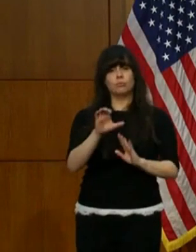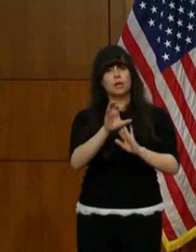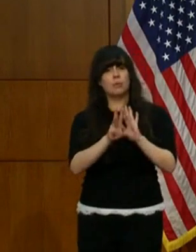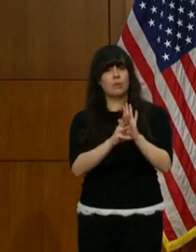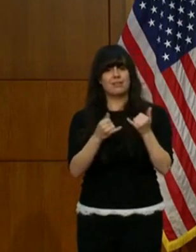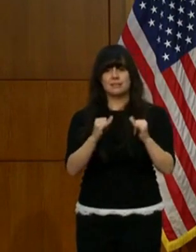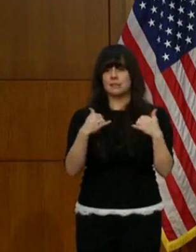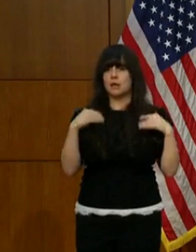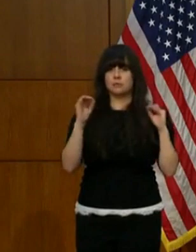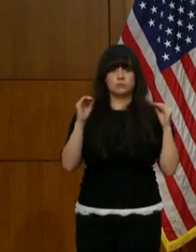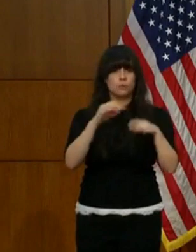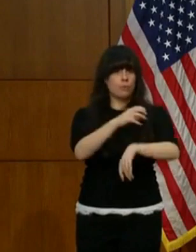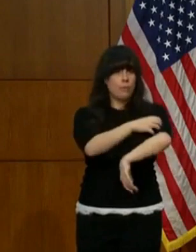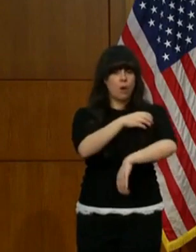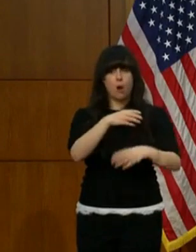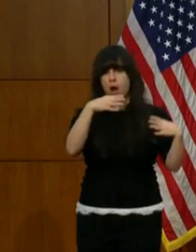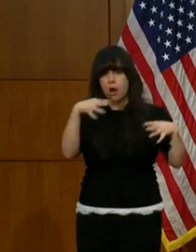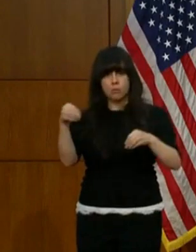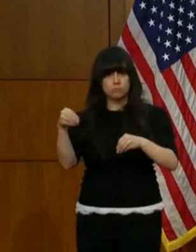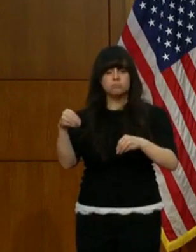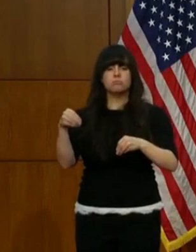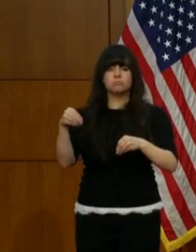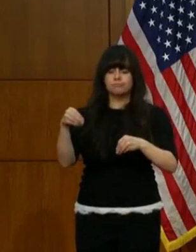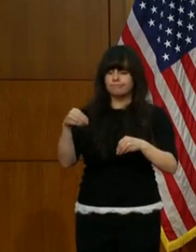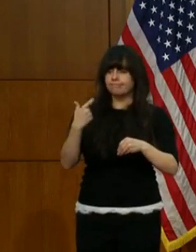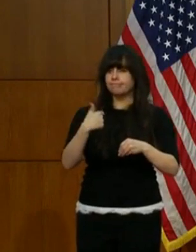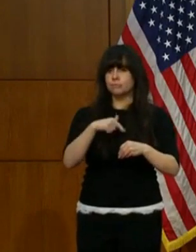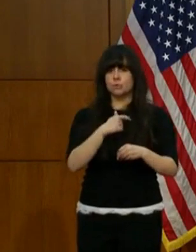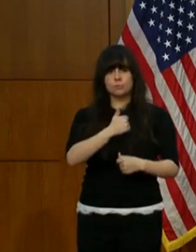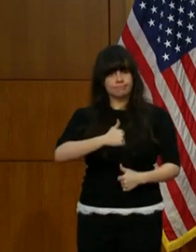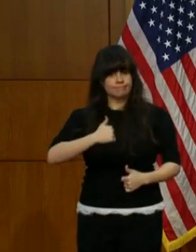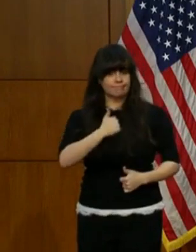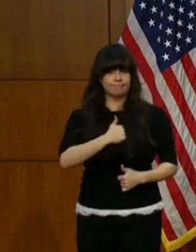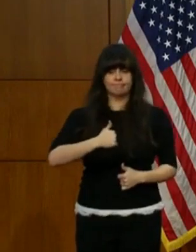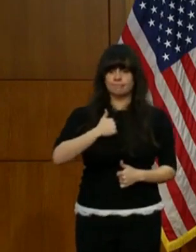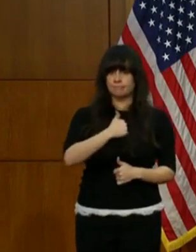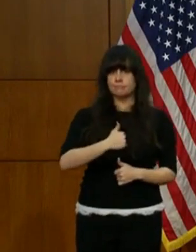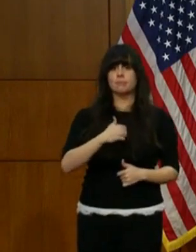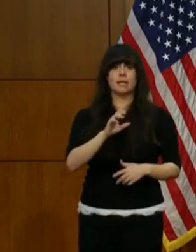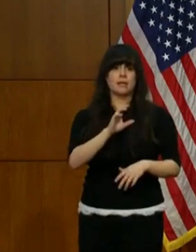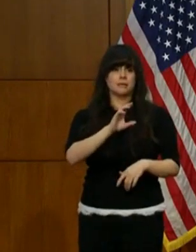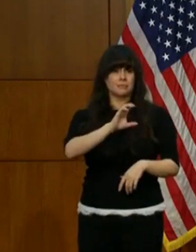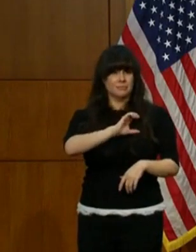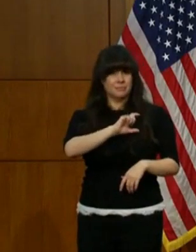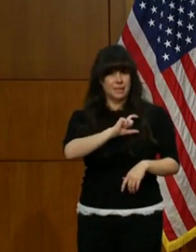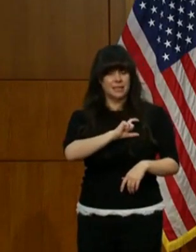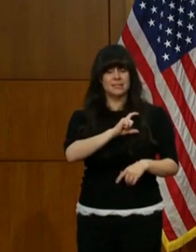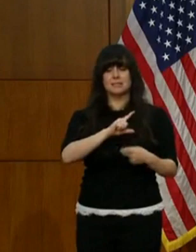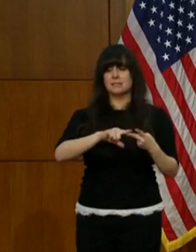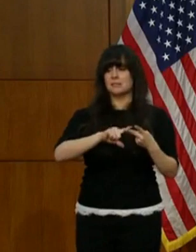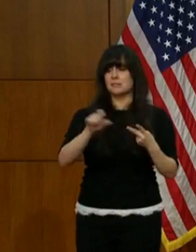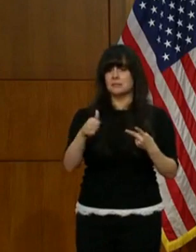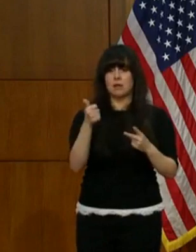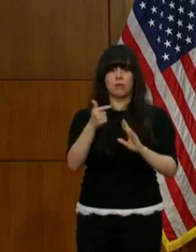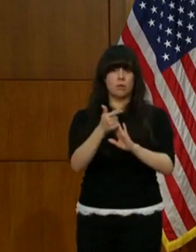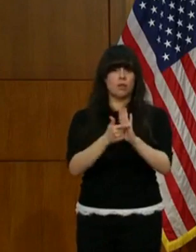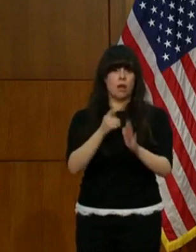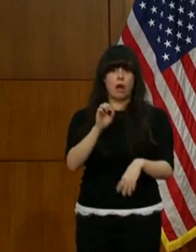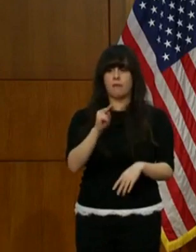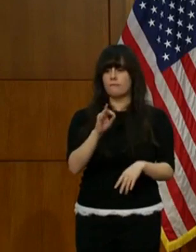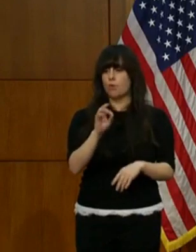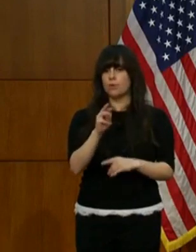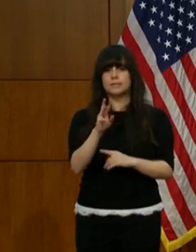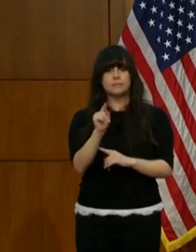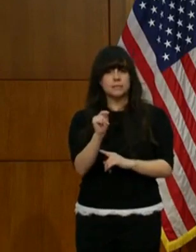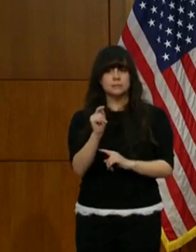and we certainly regret that. And our Virginia State Police and other law enforcement agents answered to hundreds